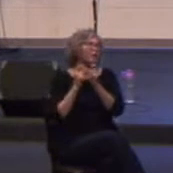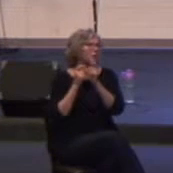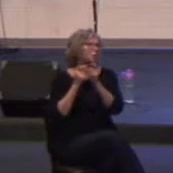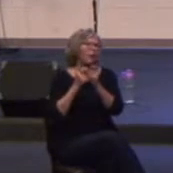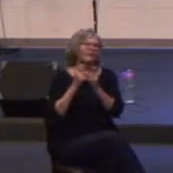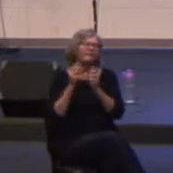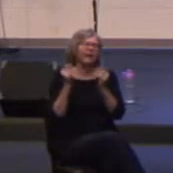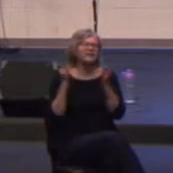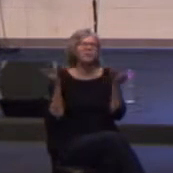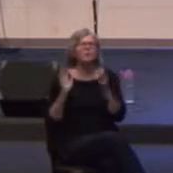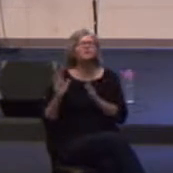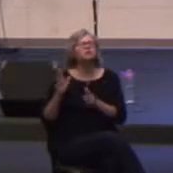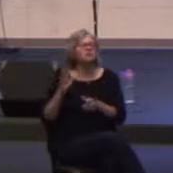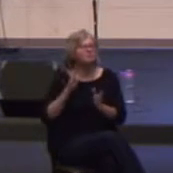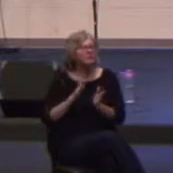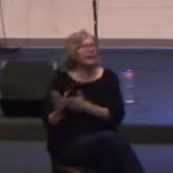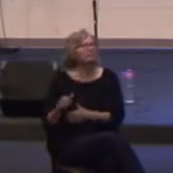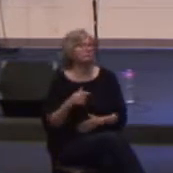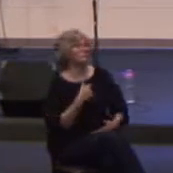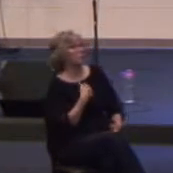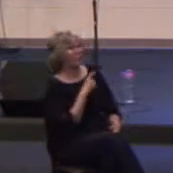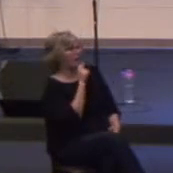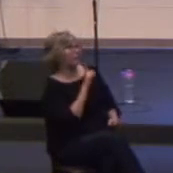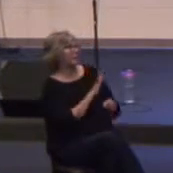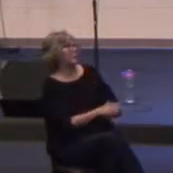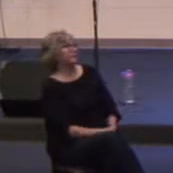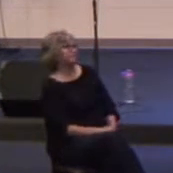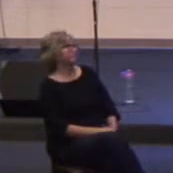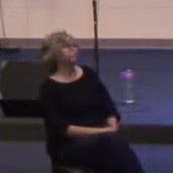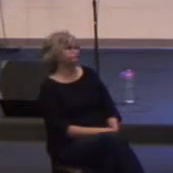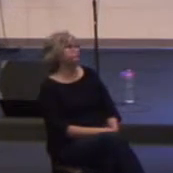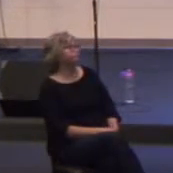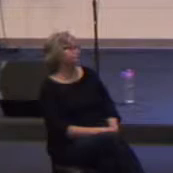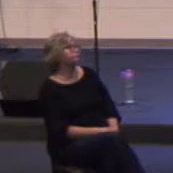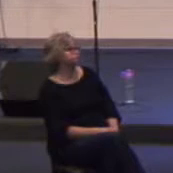run a 2-hour marathon? Oh, well, I'm very committed.